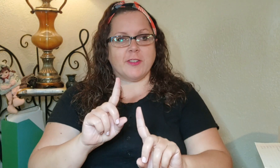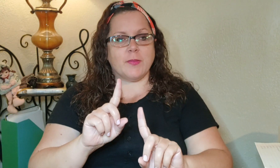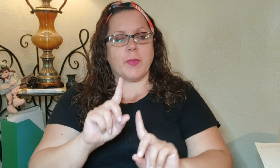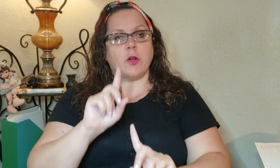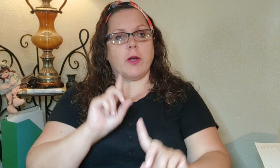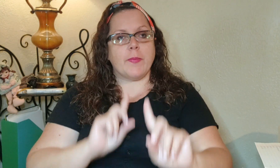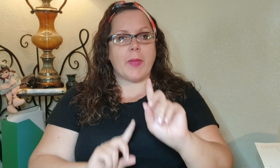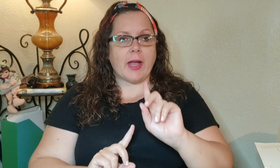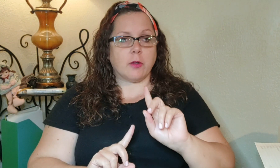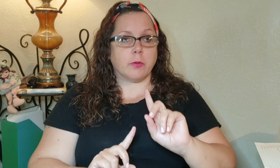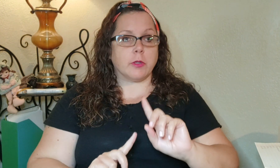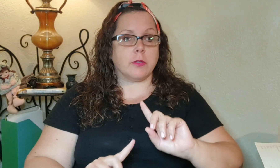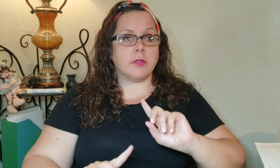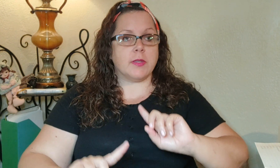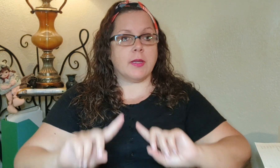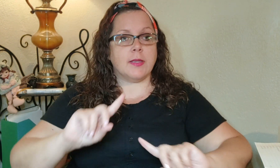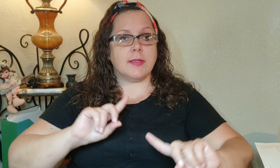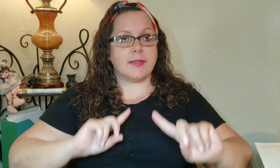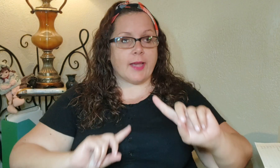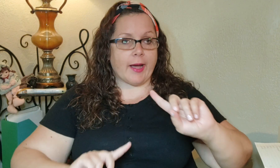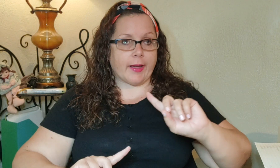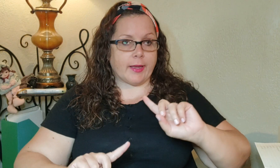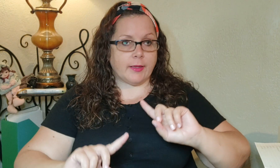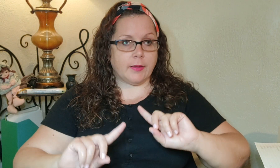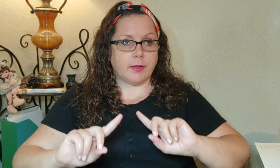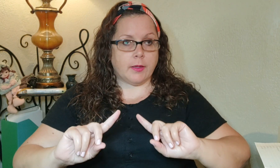fingers, but going backwards, sign,